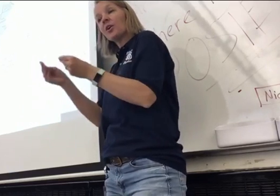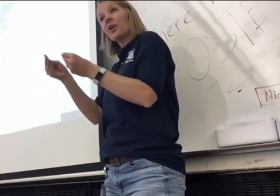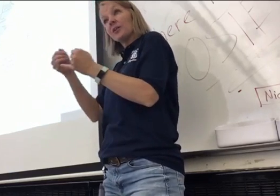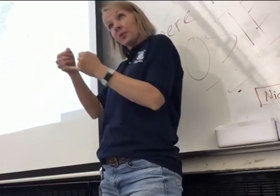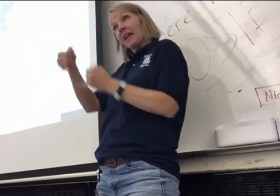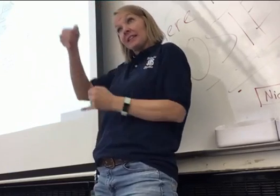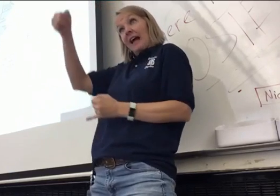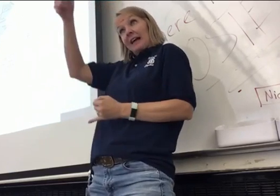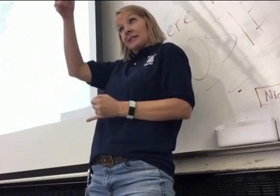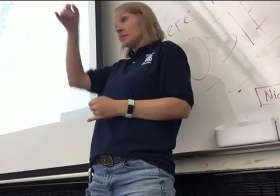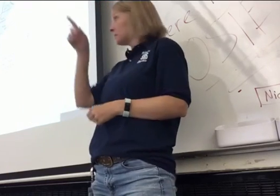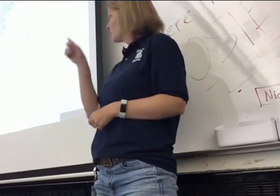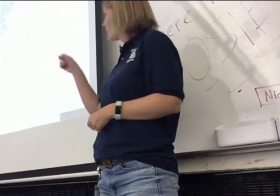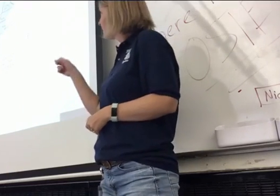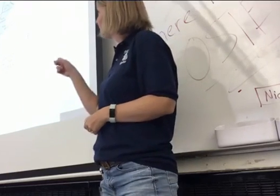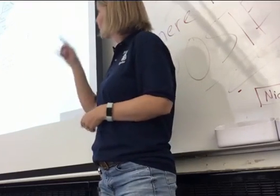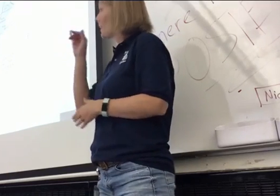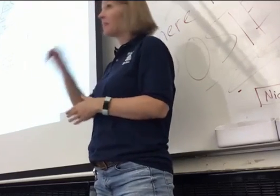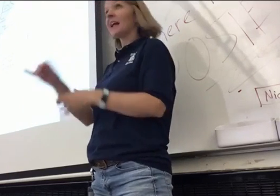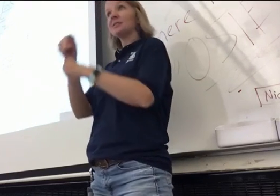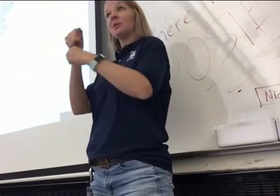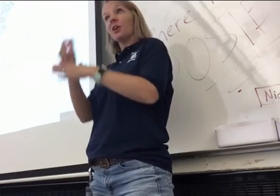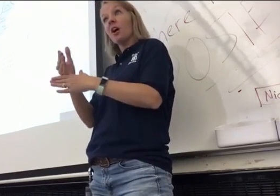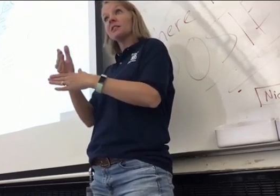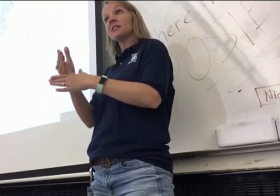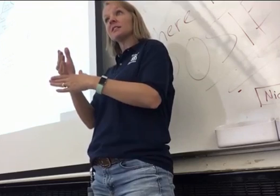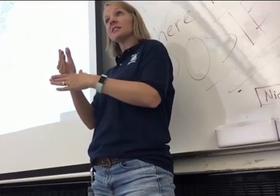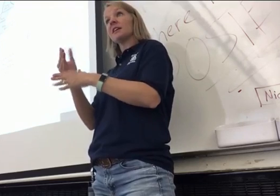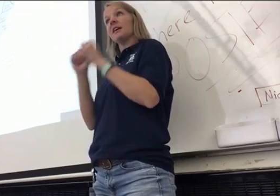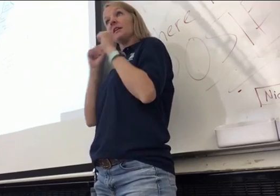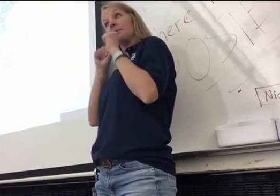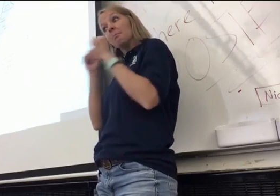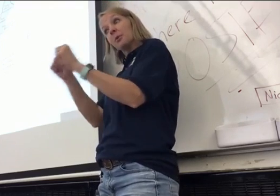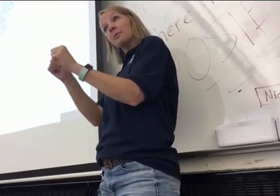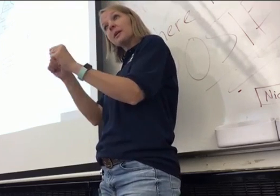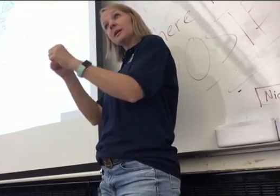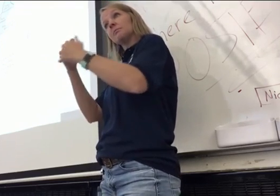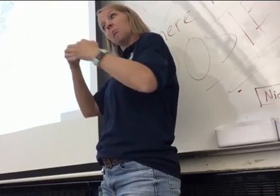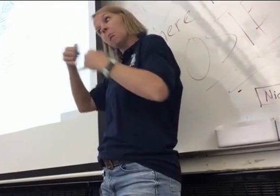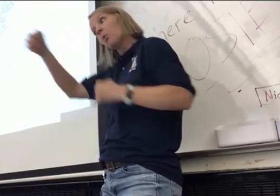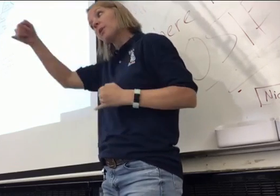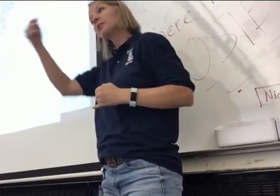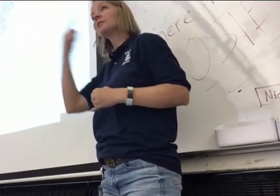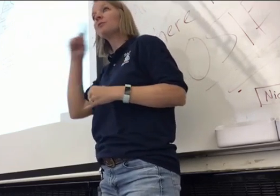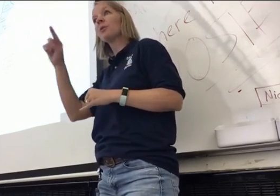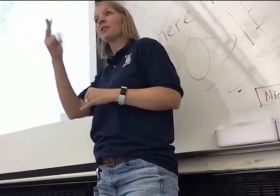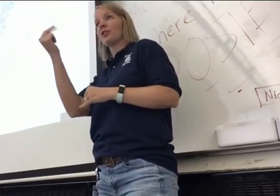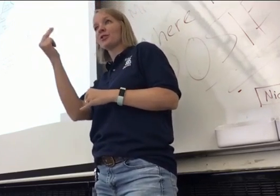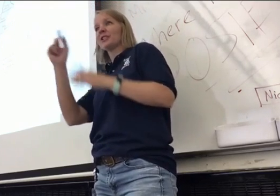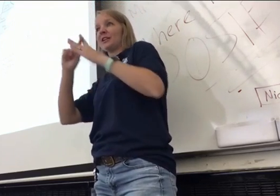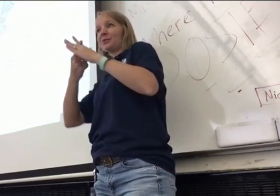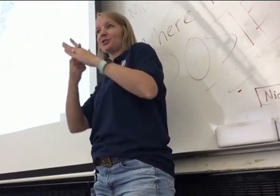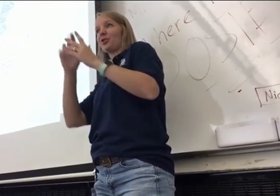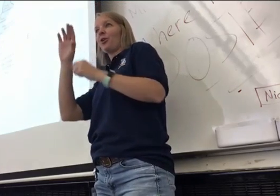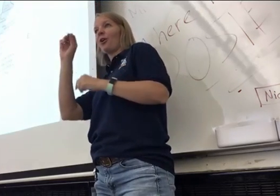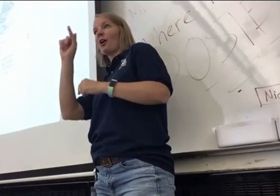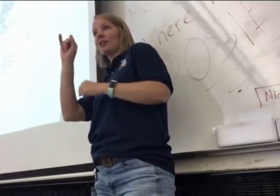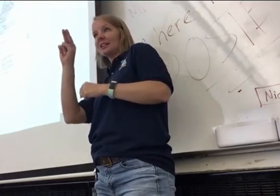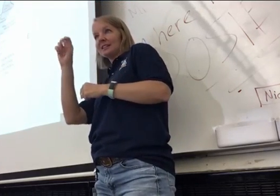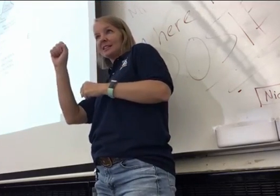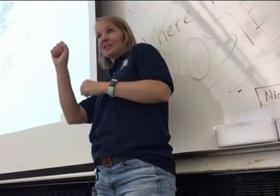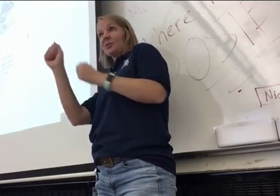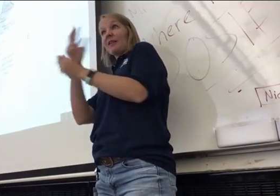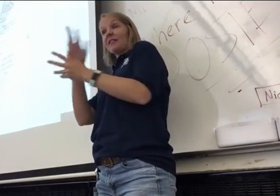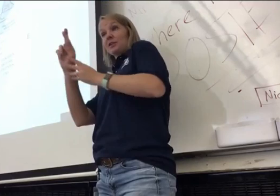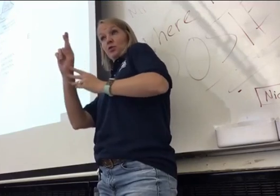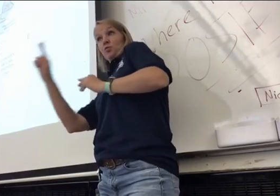Appalachian Mountains. This is what creates the permanent colony borders of the 13 original colonies. That's what he's going to say. Everything